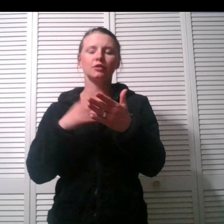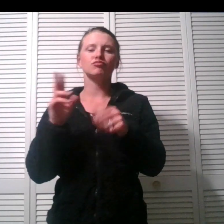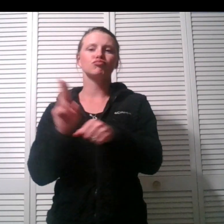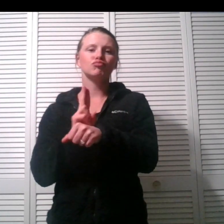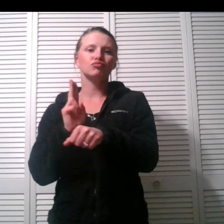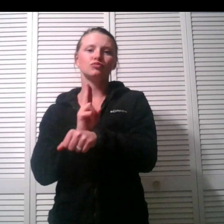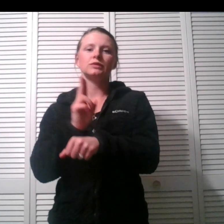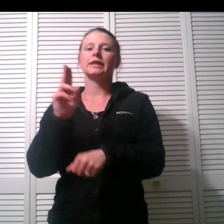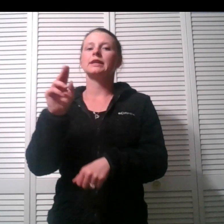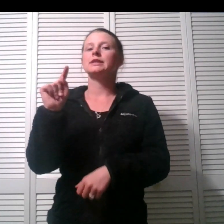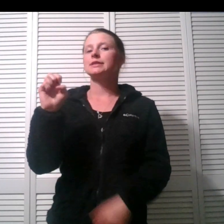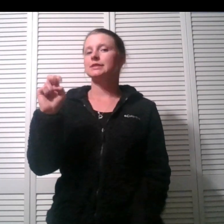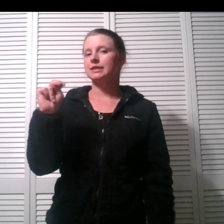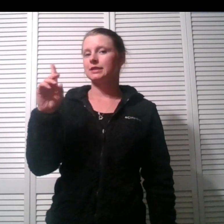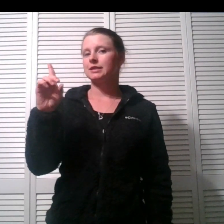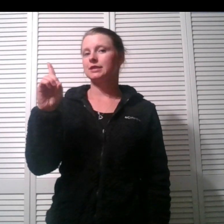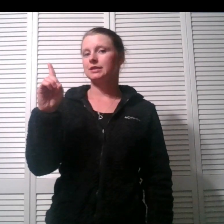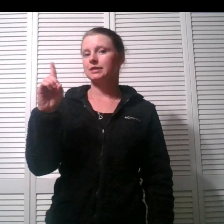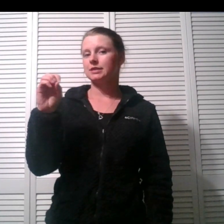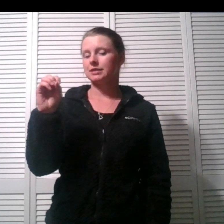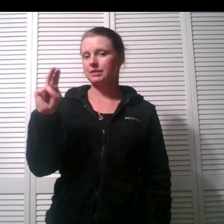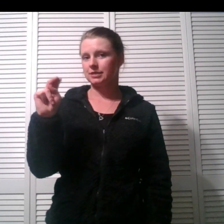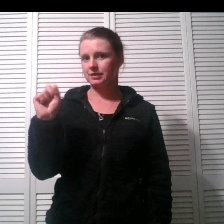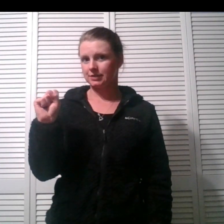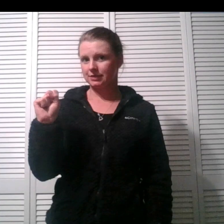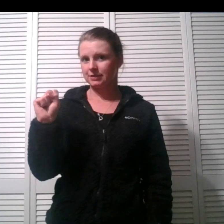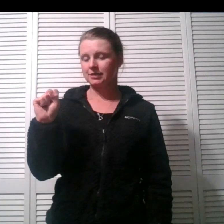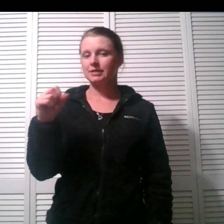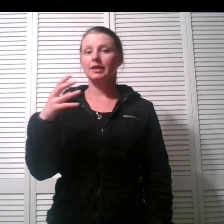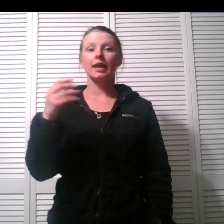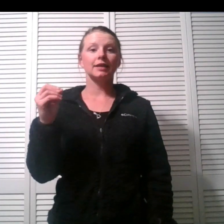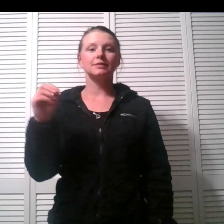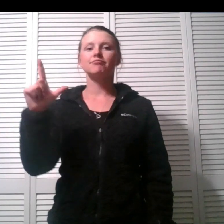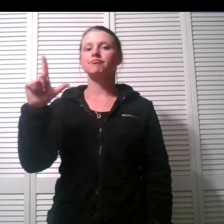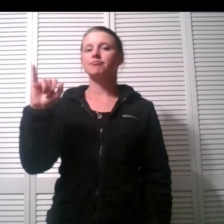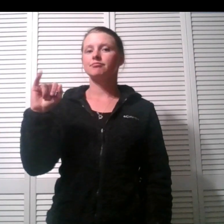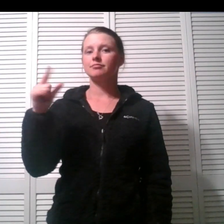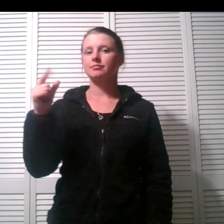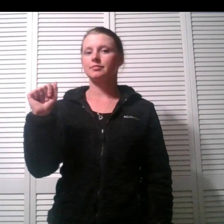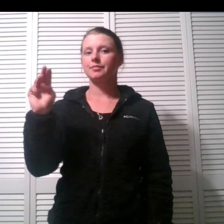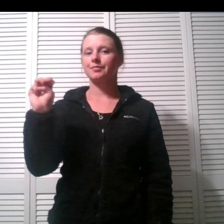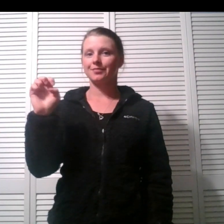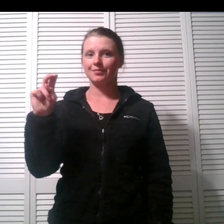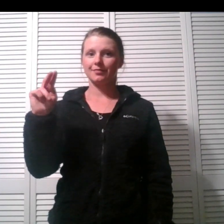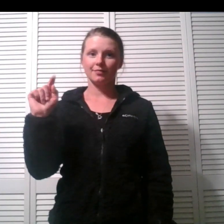And that's all that we have time for today, so we will pick this up tomorrow.